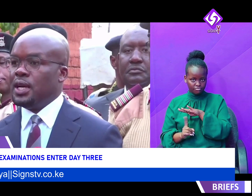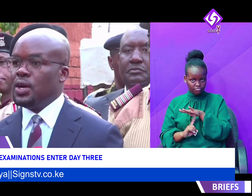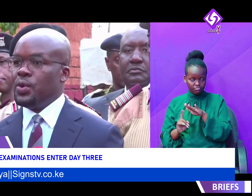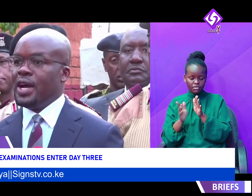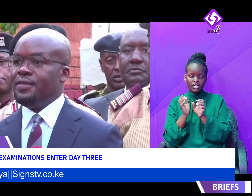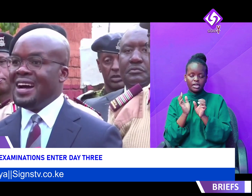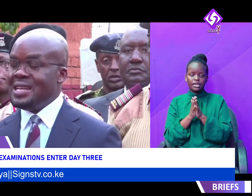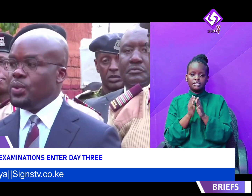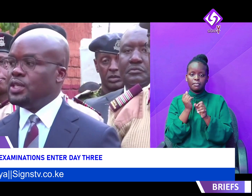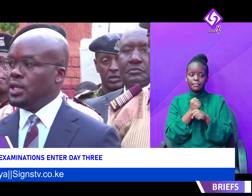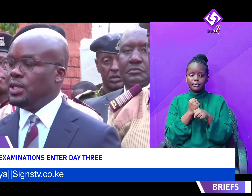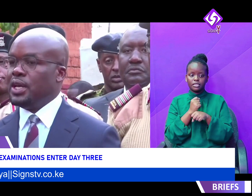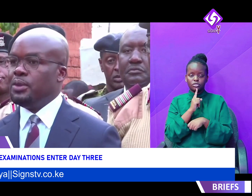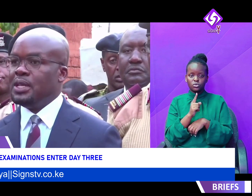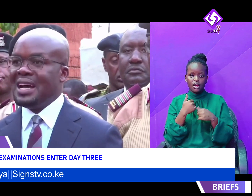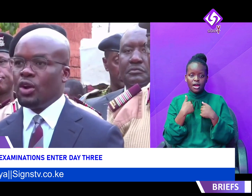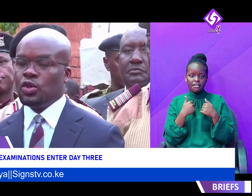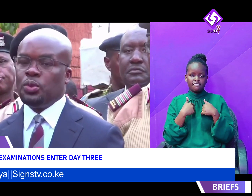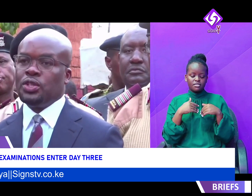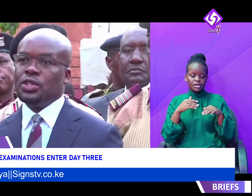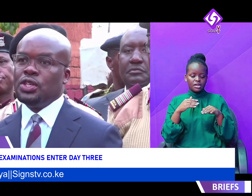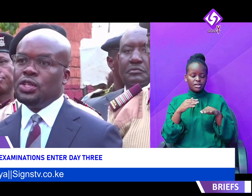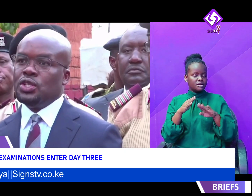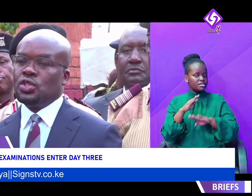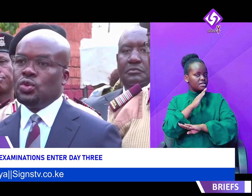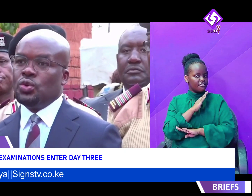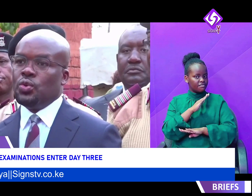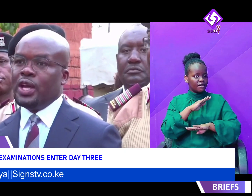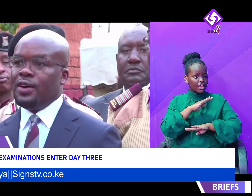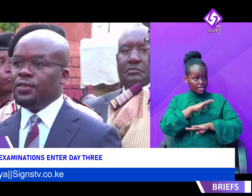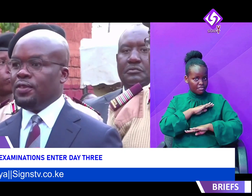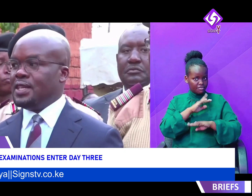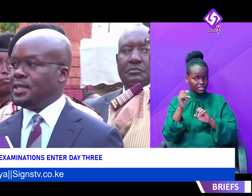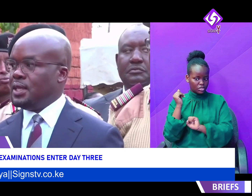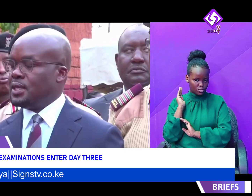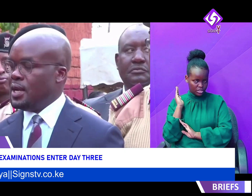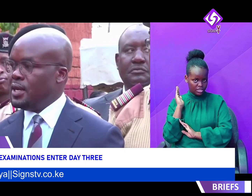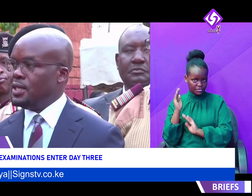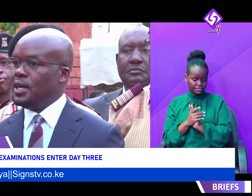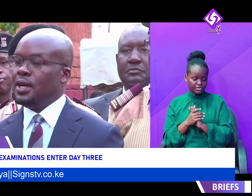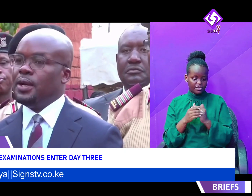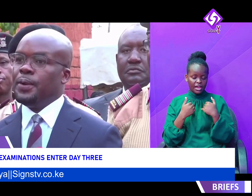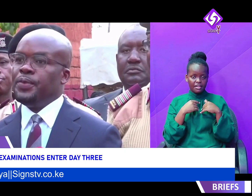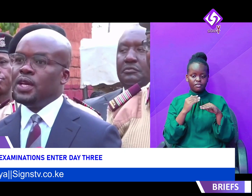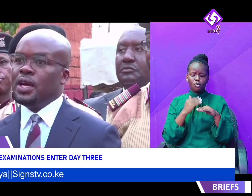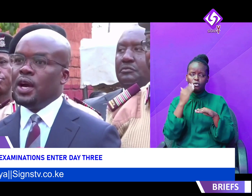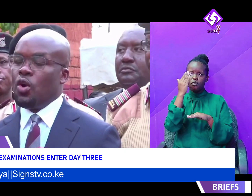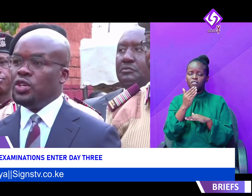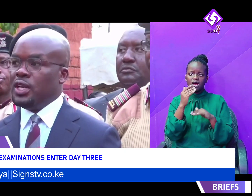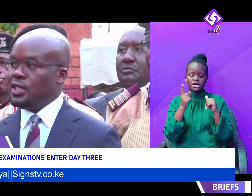that we have adequate security arrangements across board. So we have over 600 containers